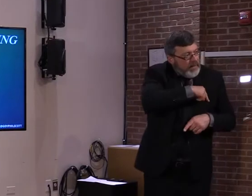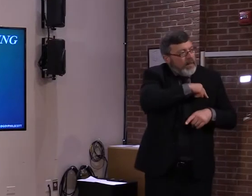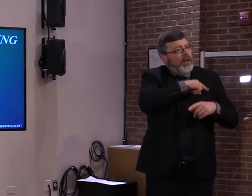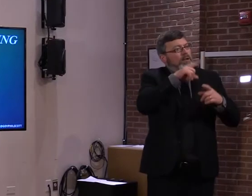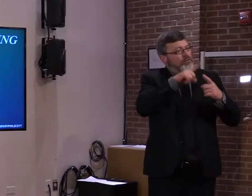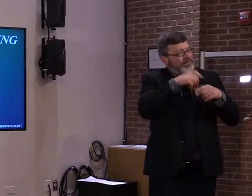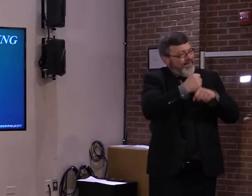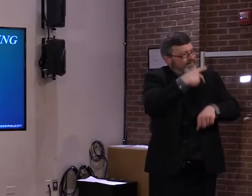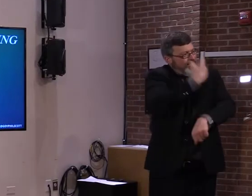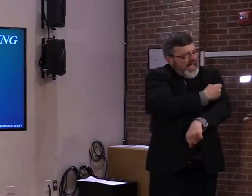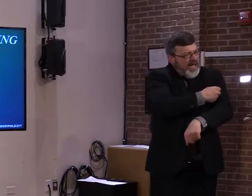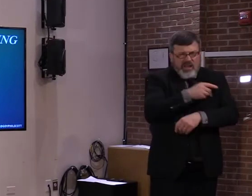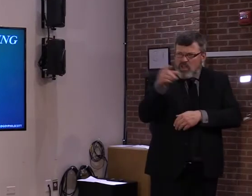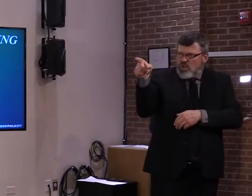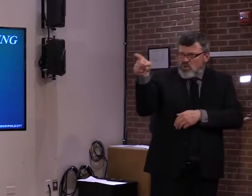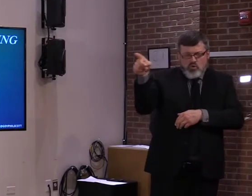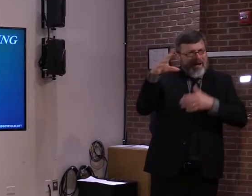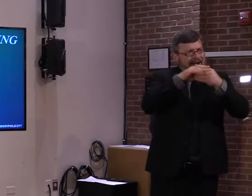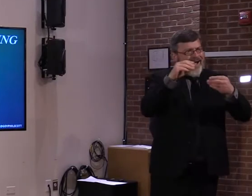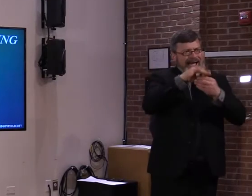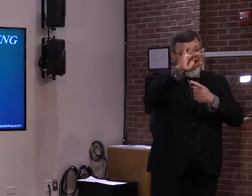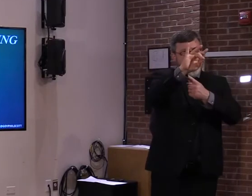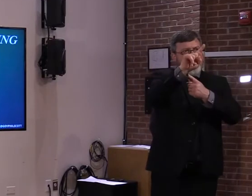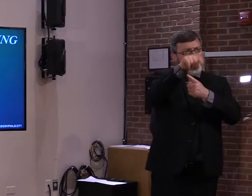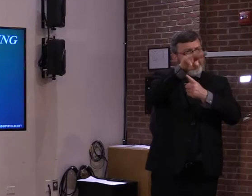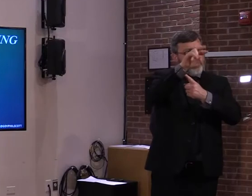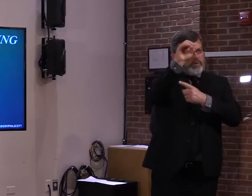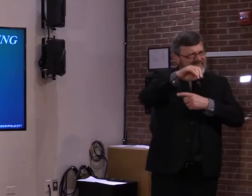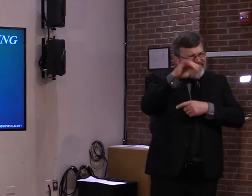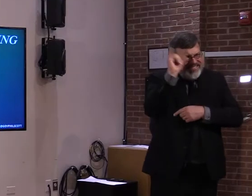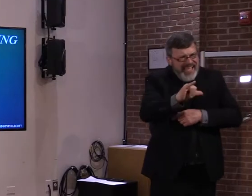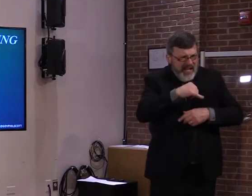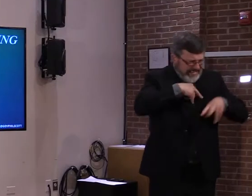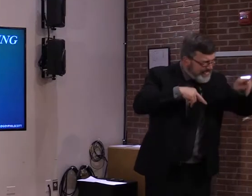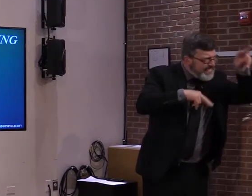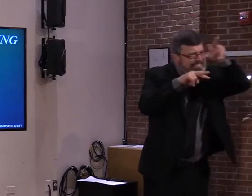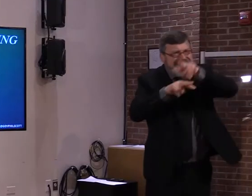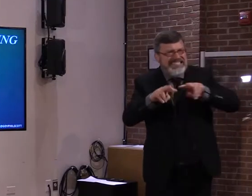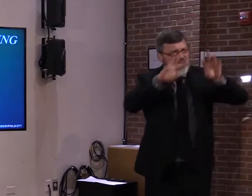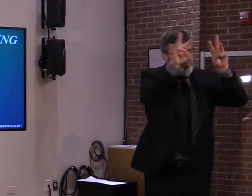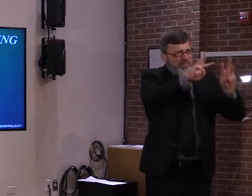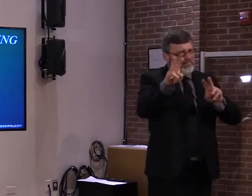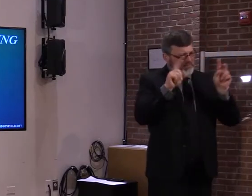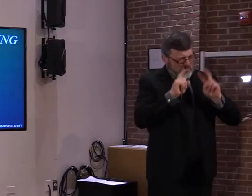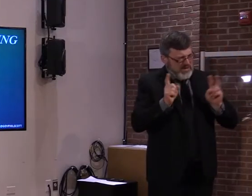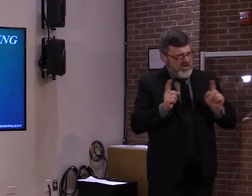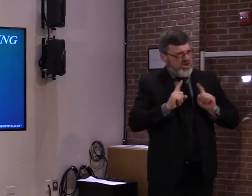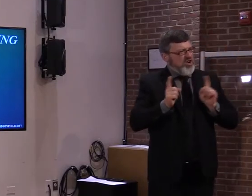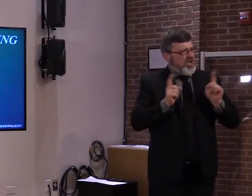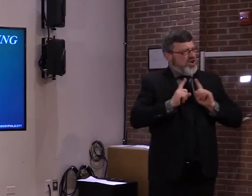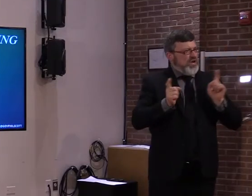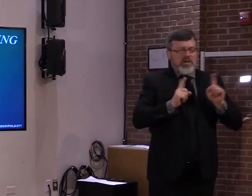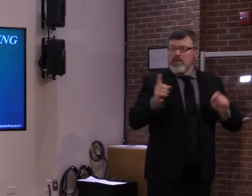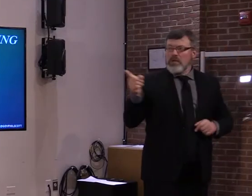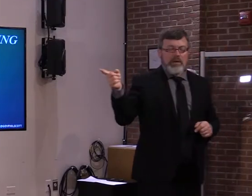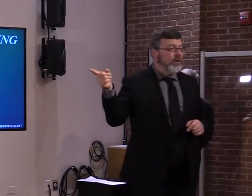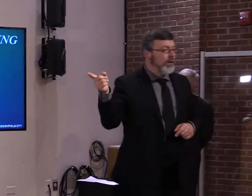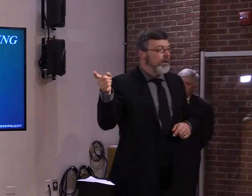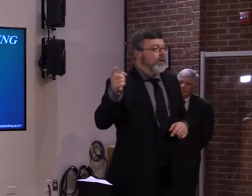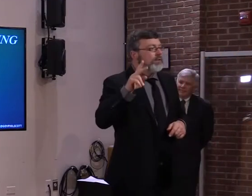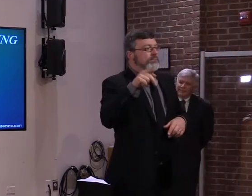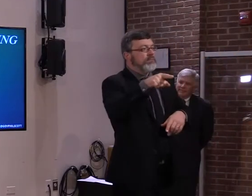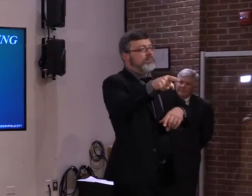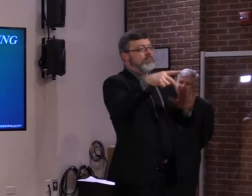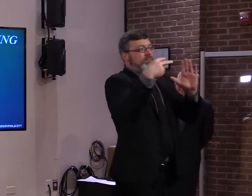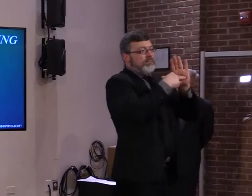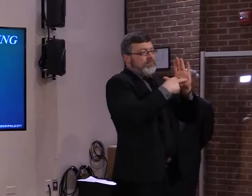81.3% stat for today? Yeah, so Lisa, that will soon be on the Vermont vaccine dashboard. I'm not sure if